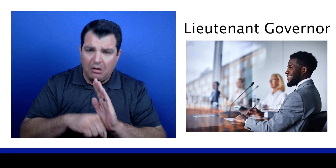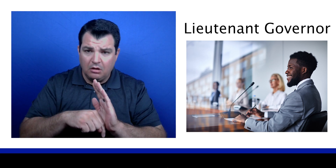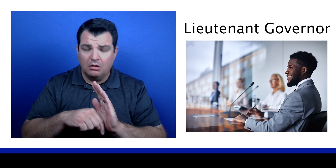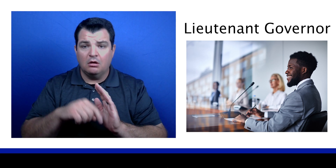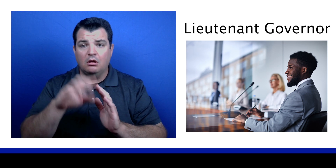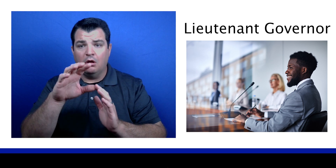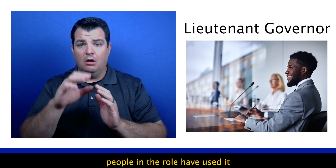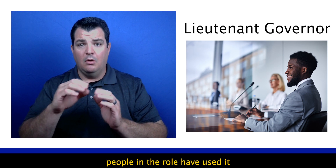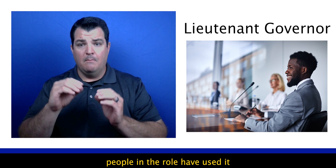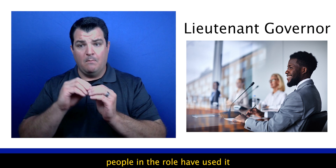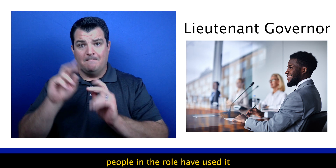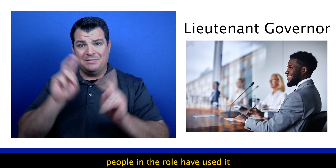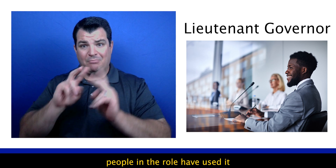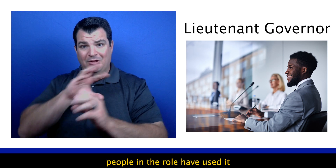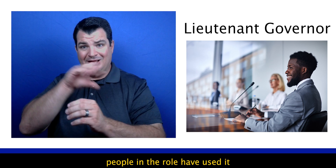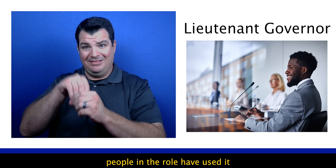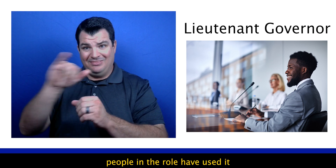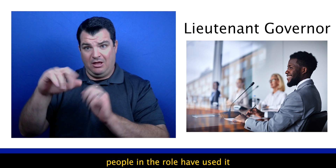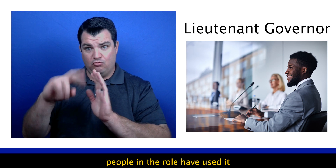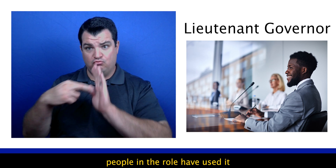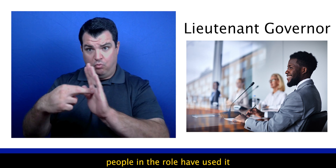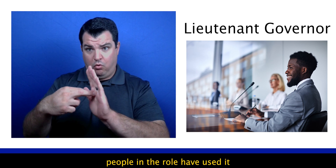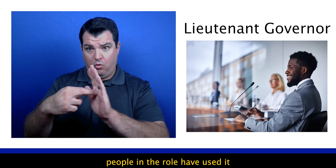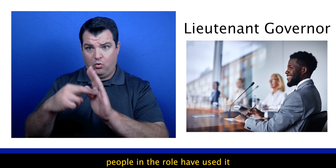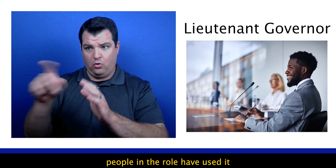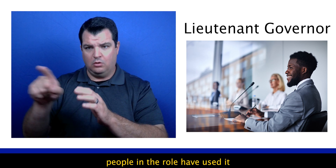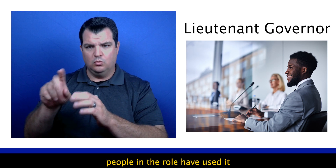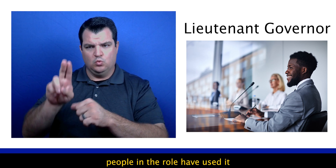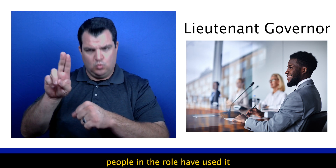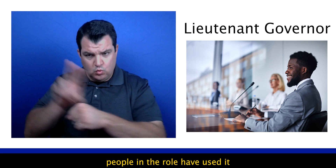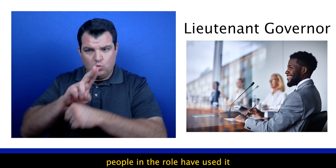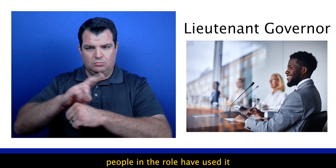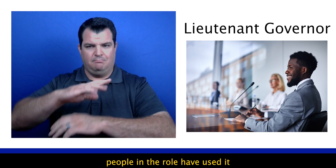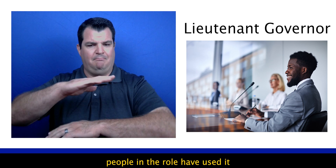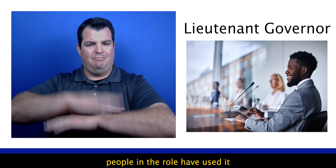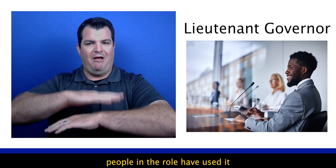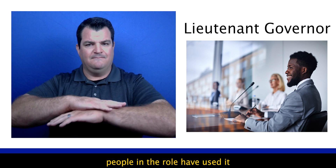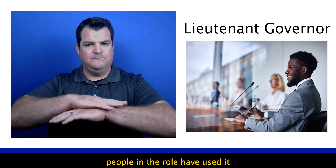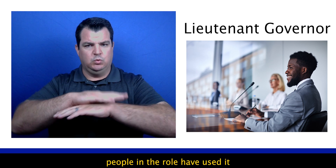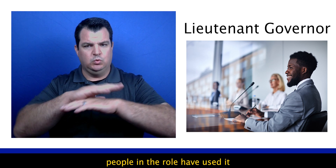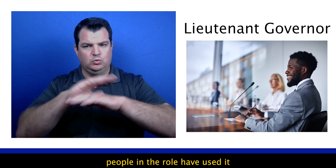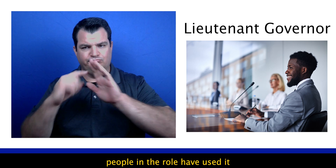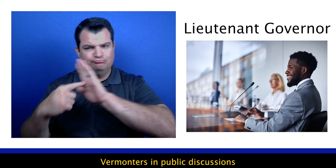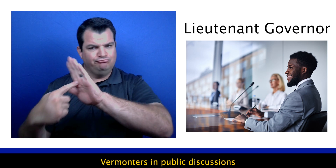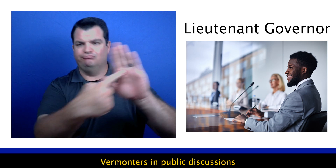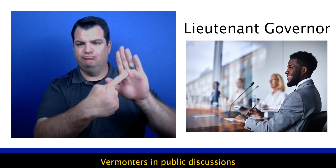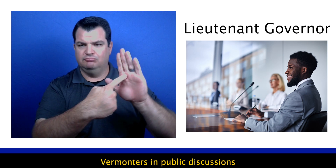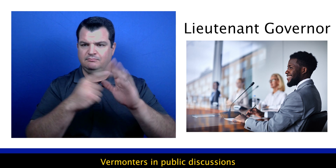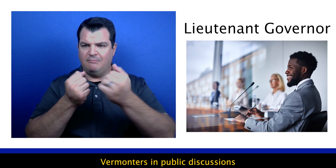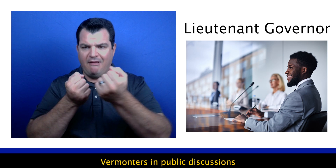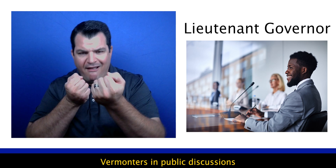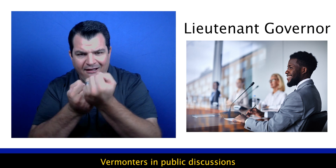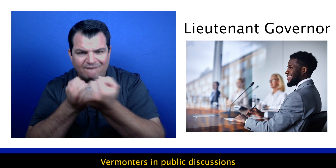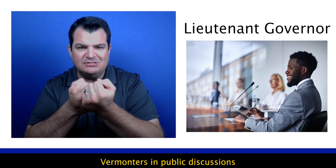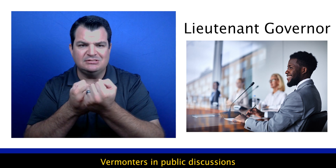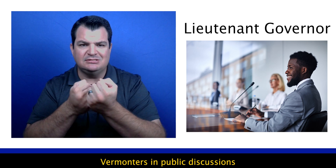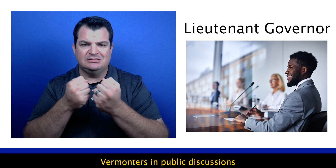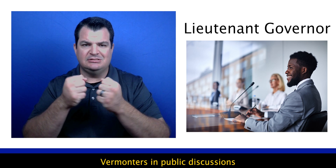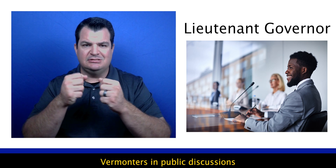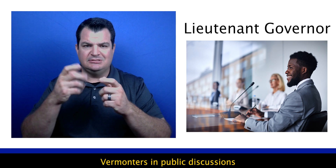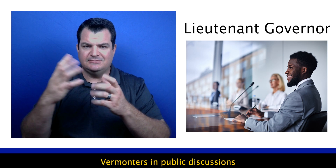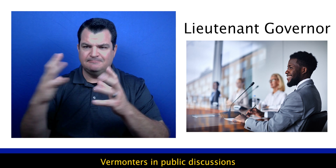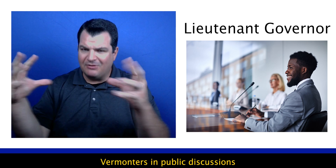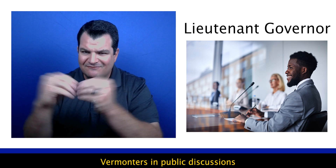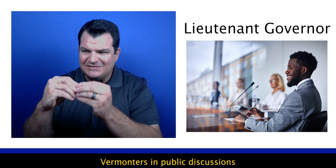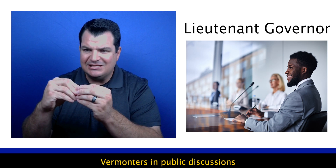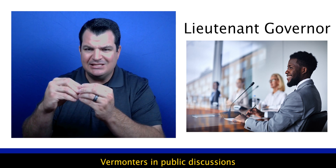More informally, people in the role have used it as a platform for advocacy and to convene Vermonters in public discussions